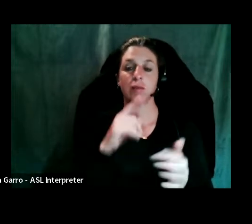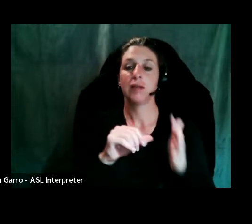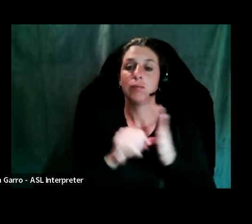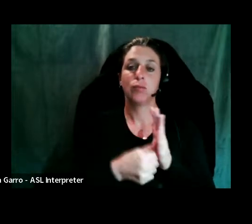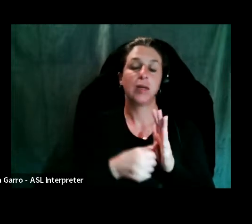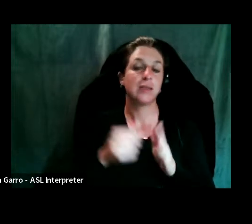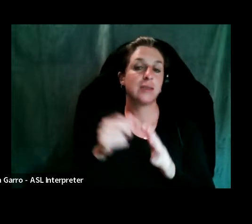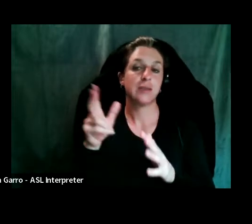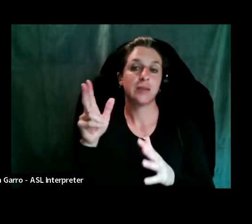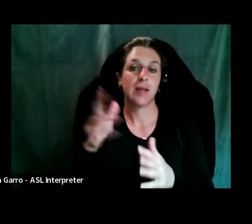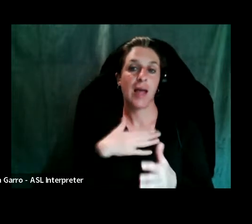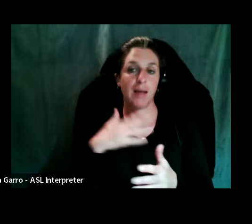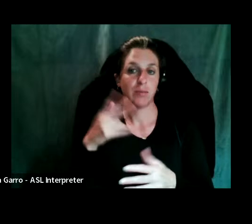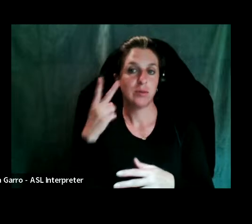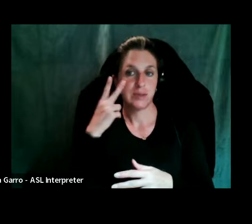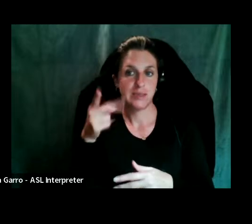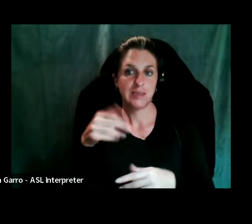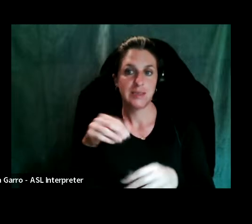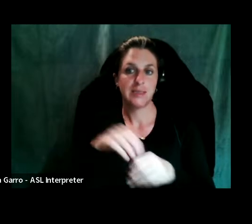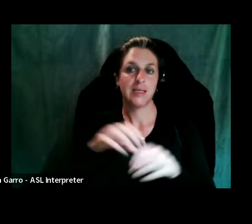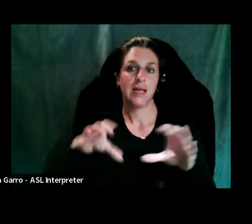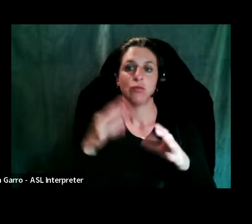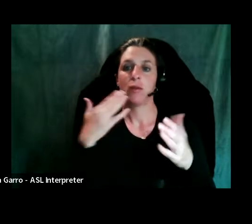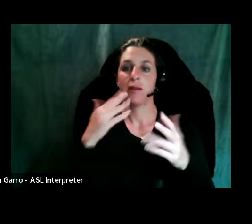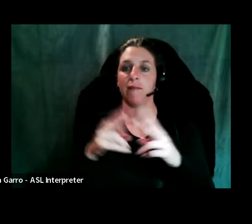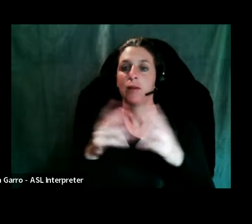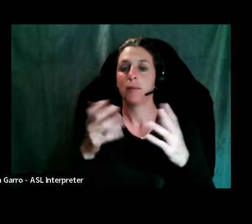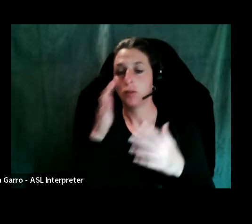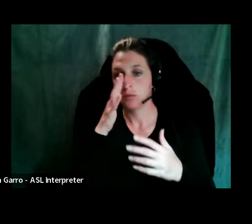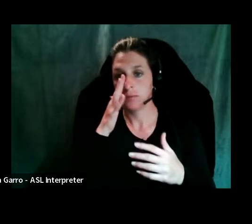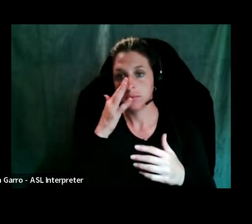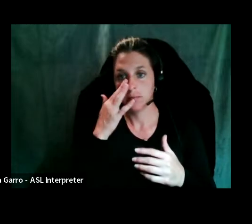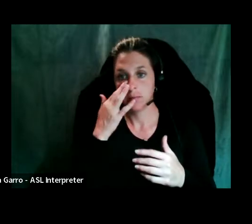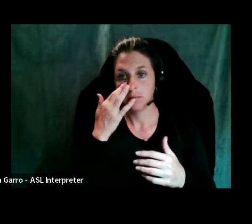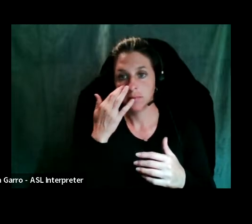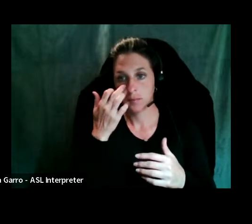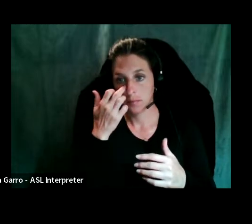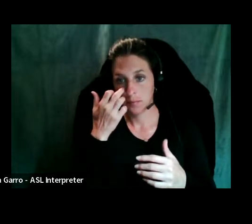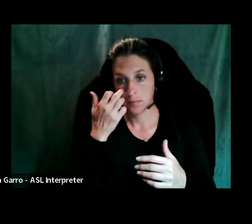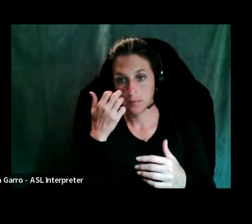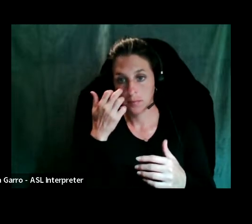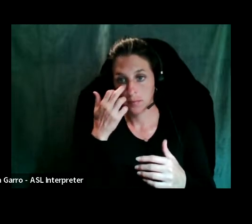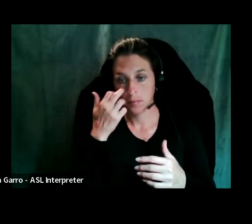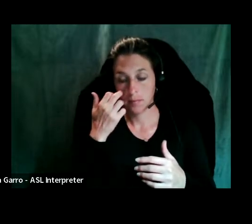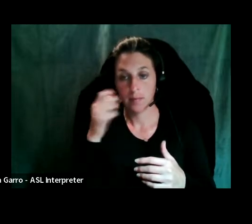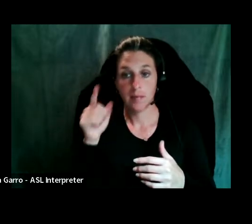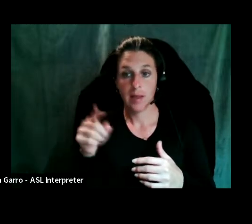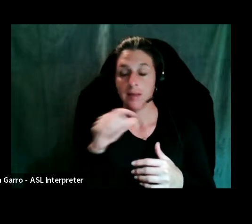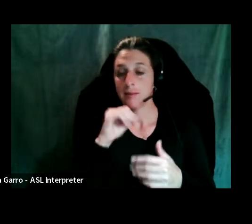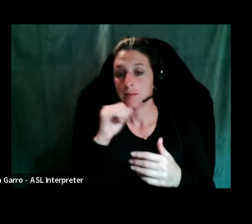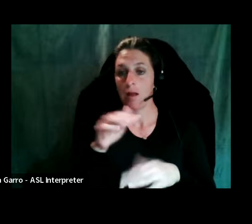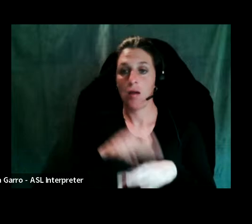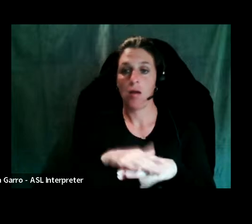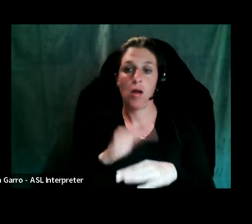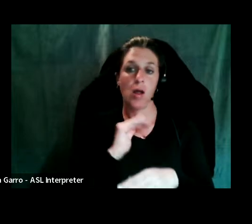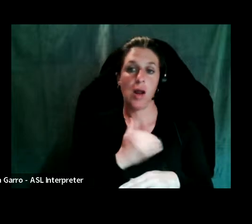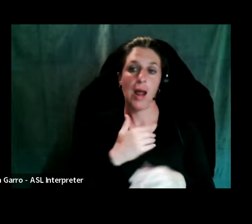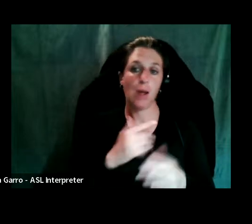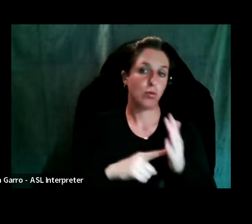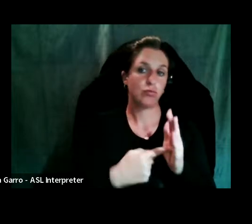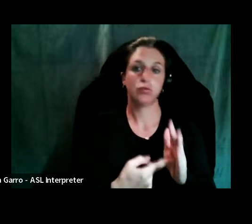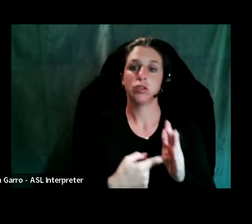to see this in action. So thank you very much. I was kind of saying earlier, that was not on our original